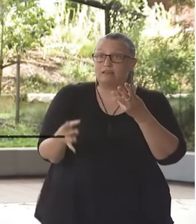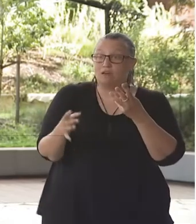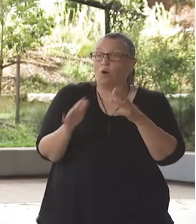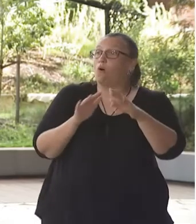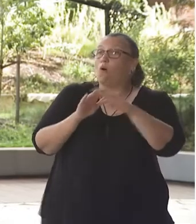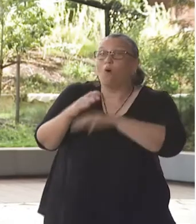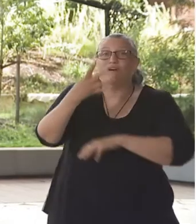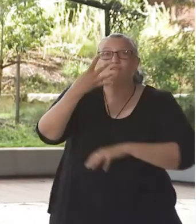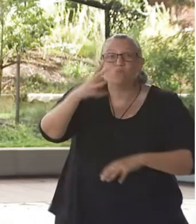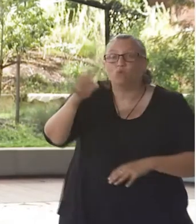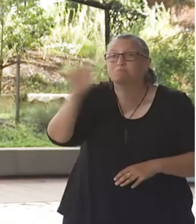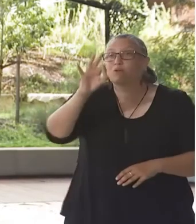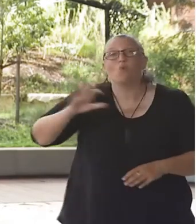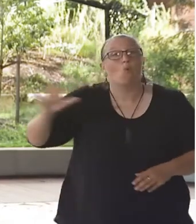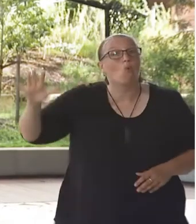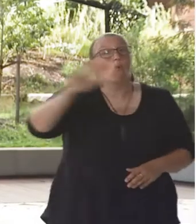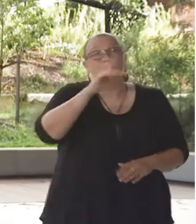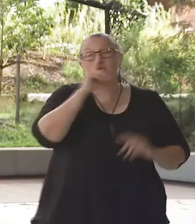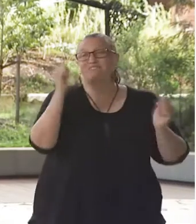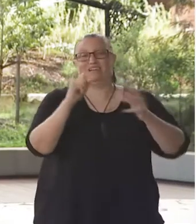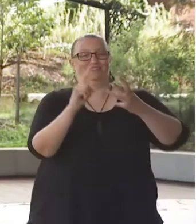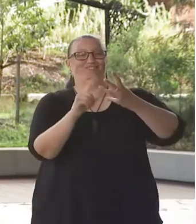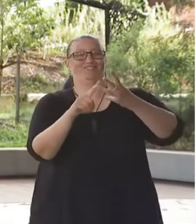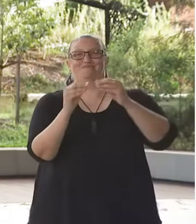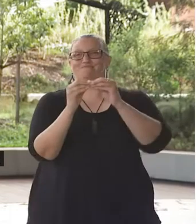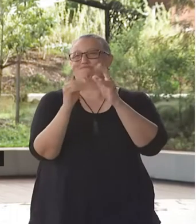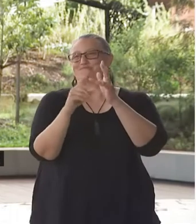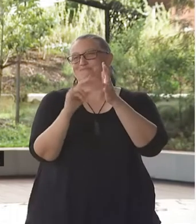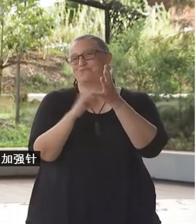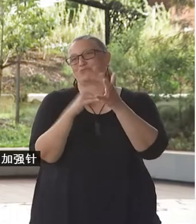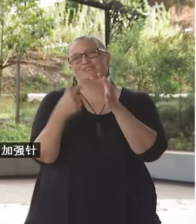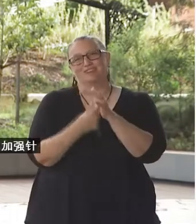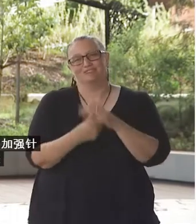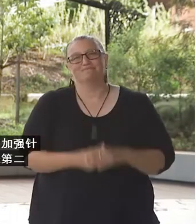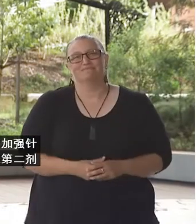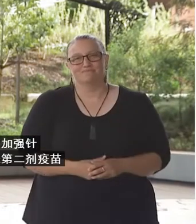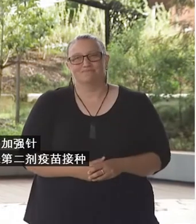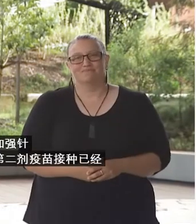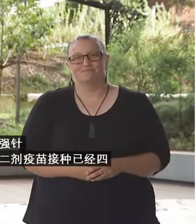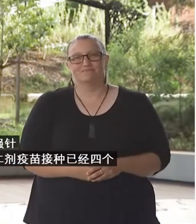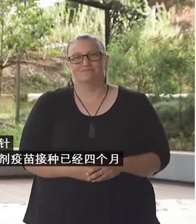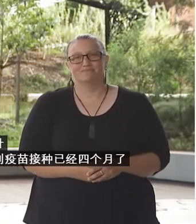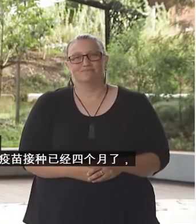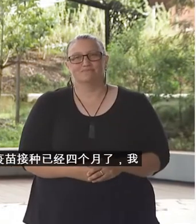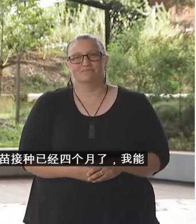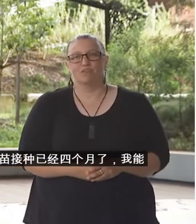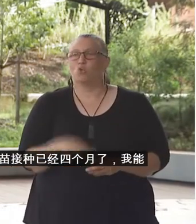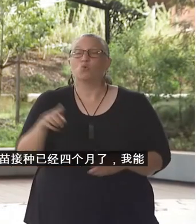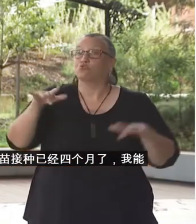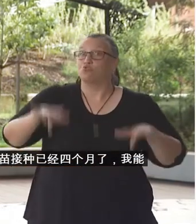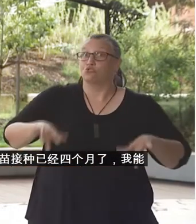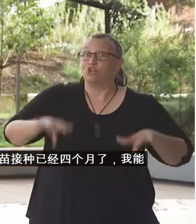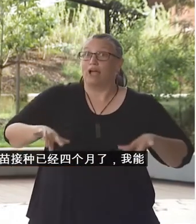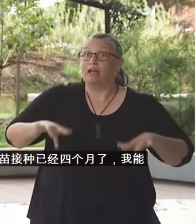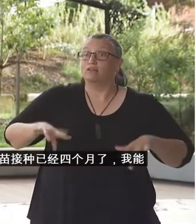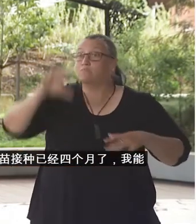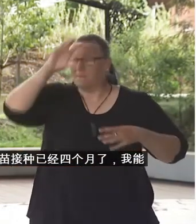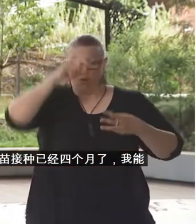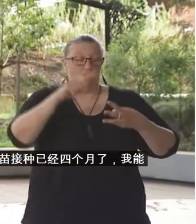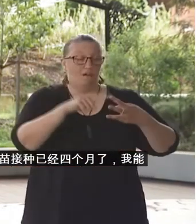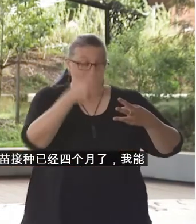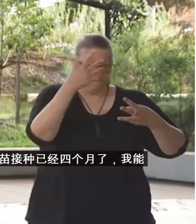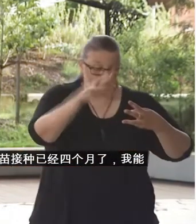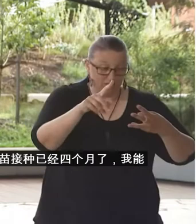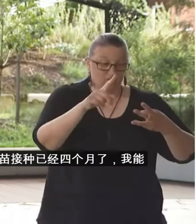efforts that they are making. Once again, if you haven't received that booster shot, and it's been 4 months since your second dose of